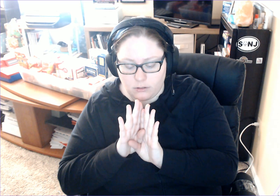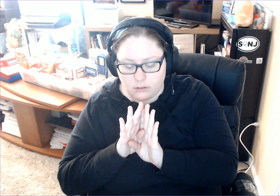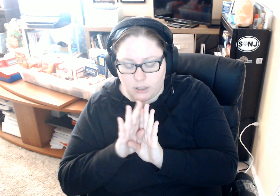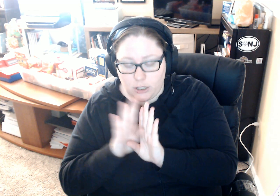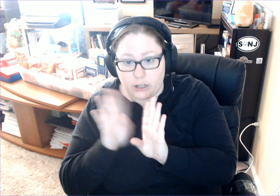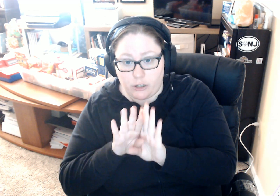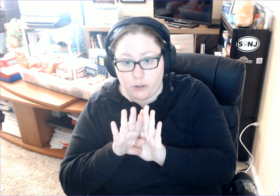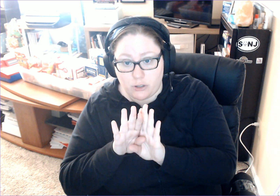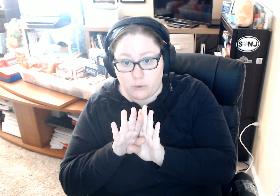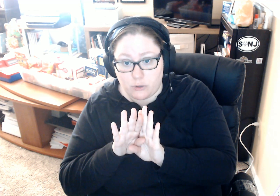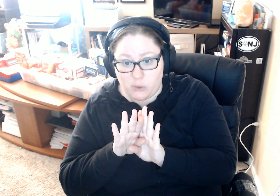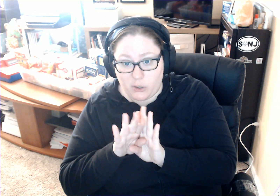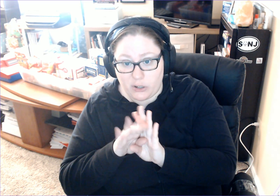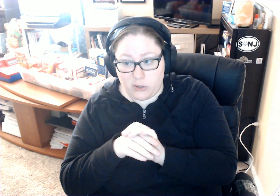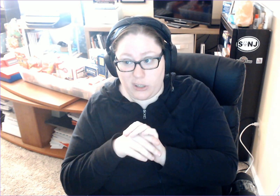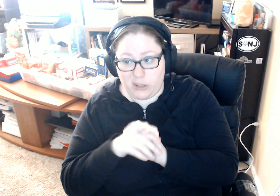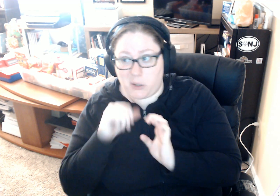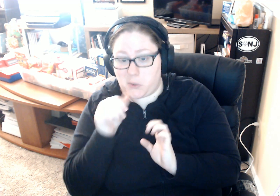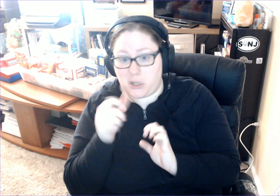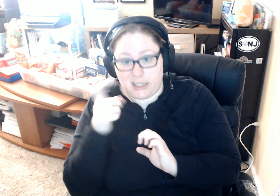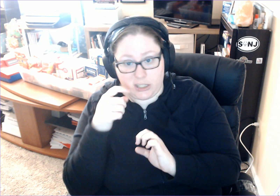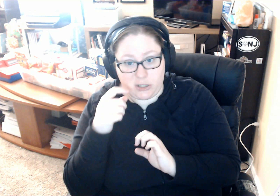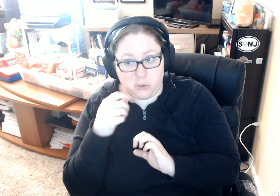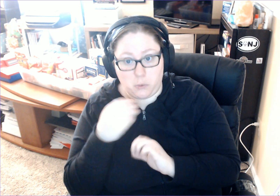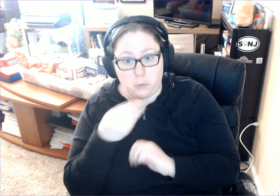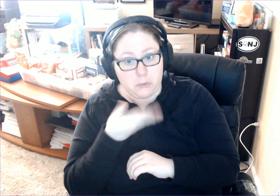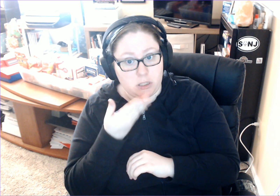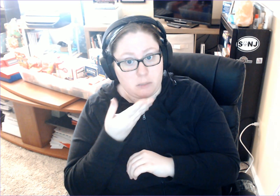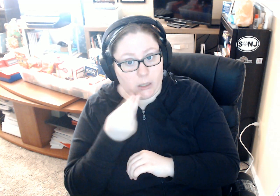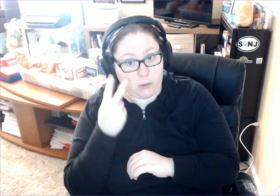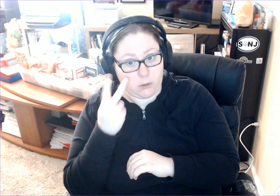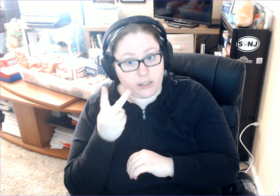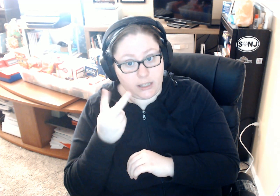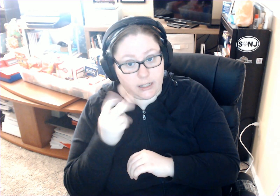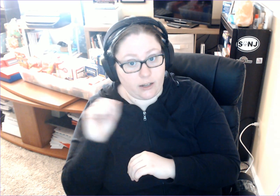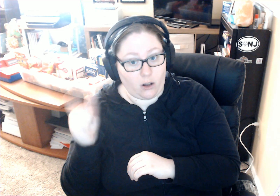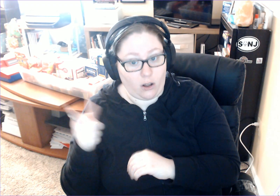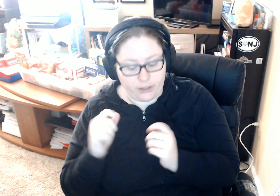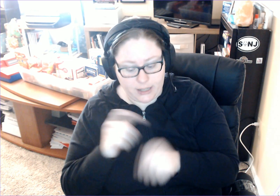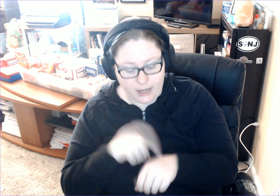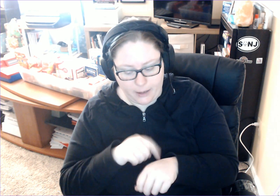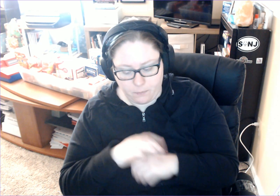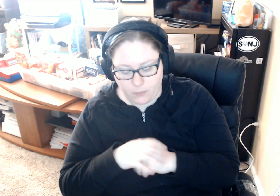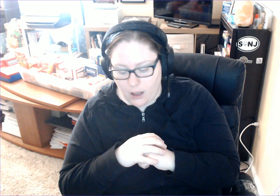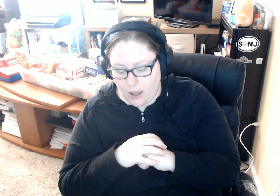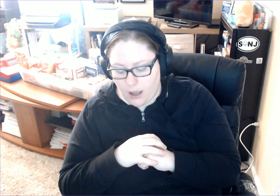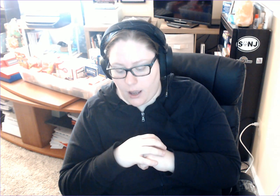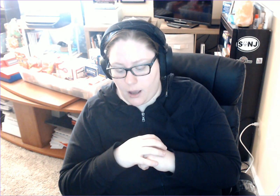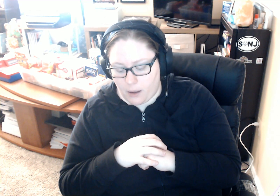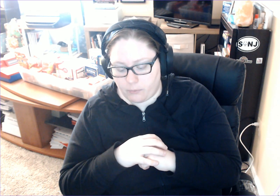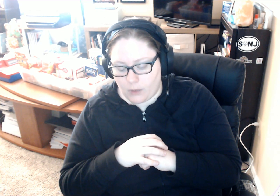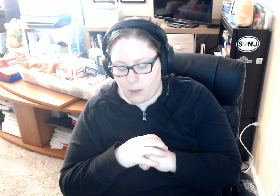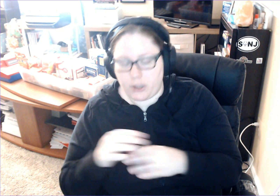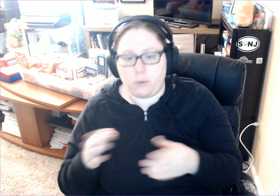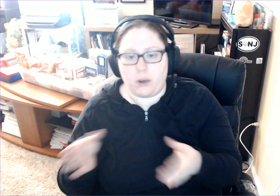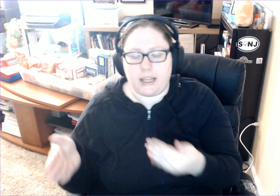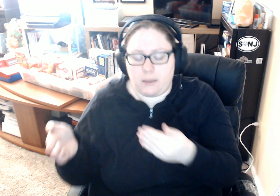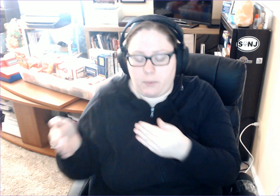can close those doors so that you don't need to smell or see it all the time. Um, but you want to keep it